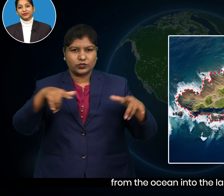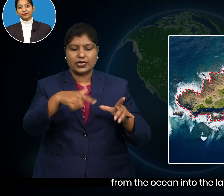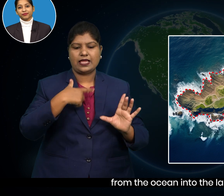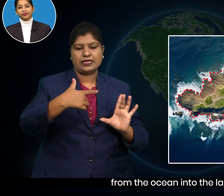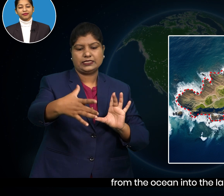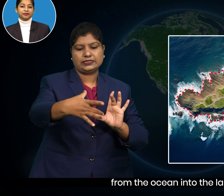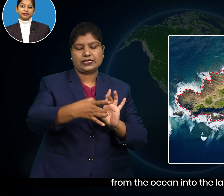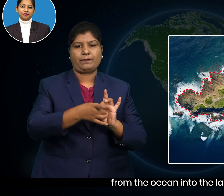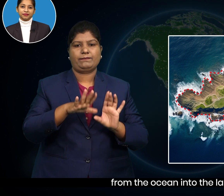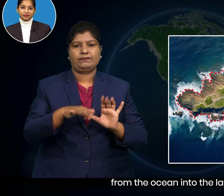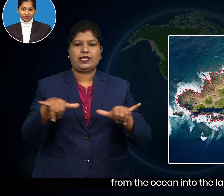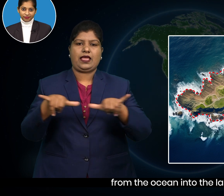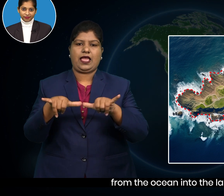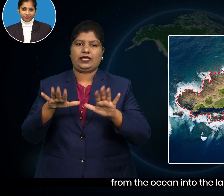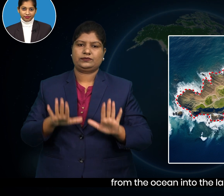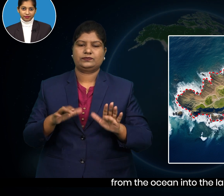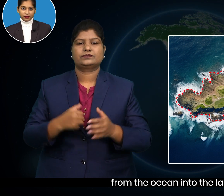landmass.